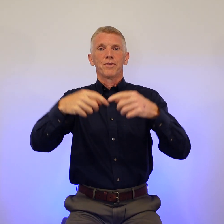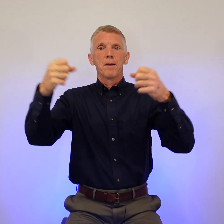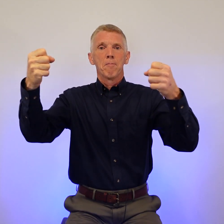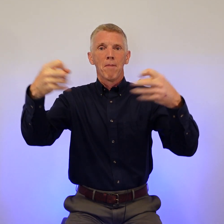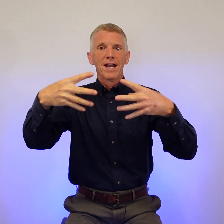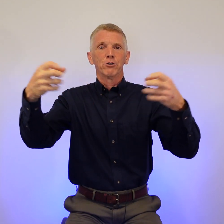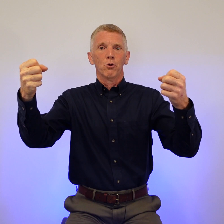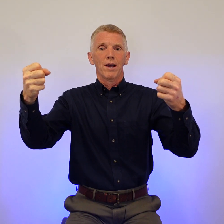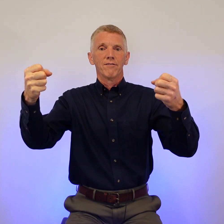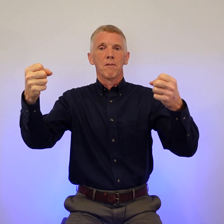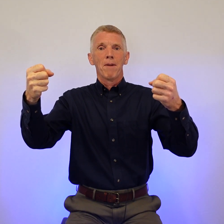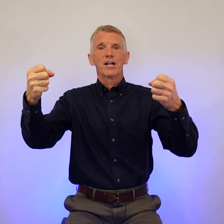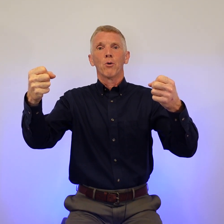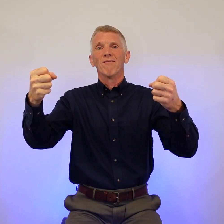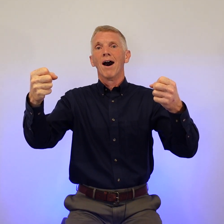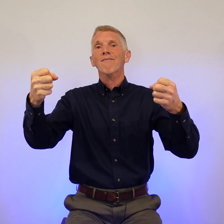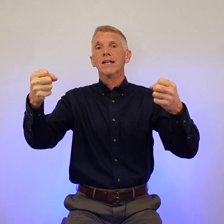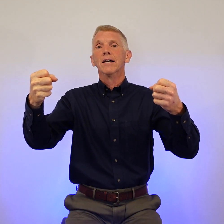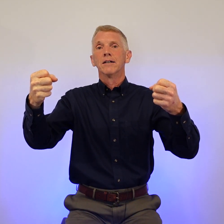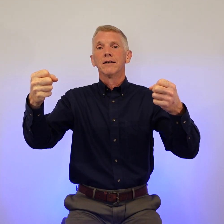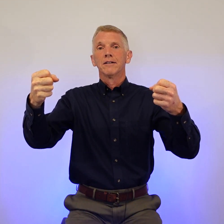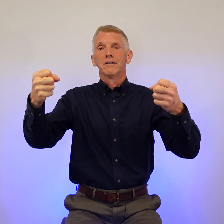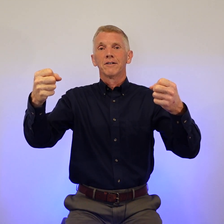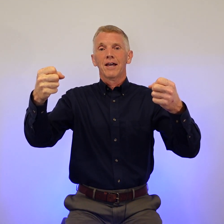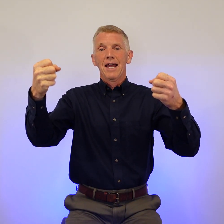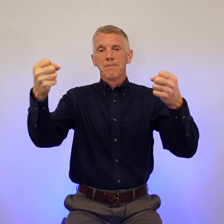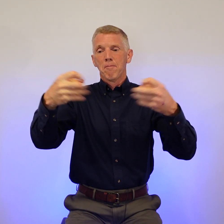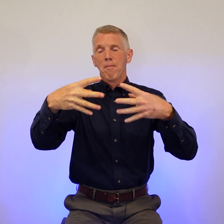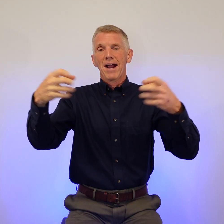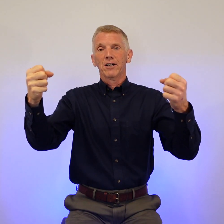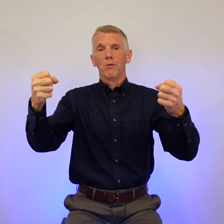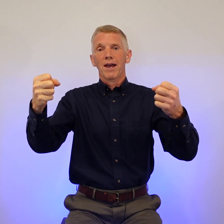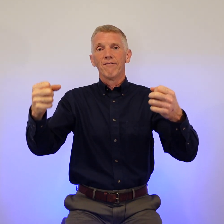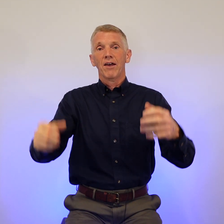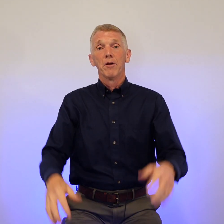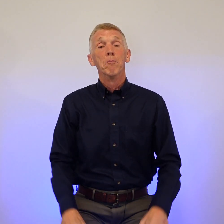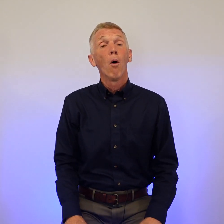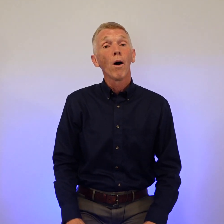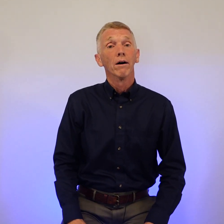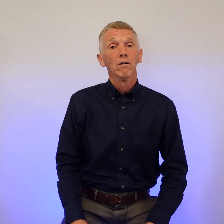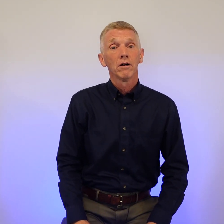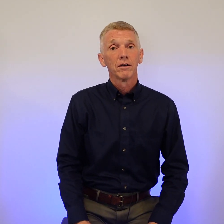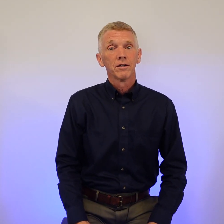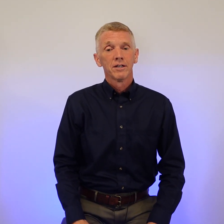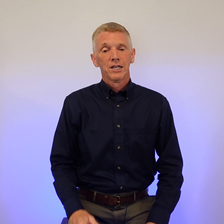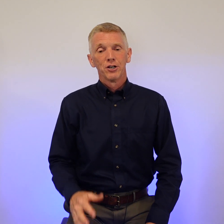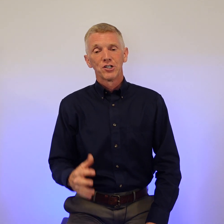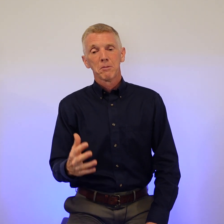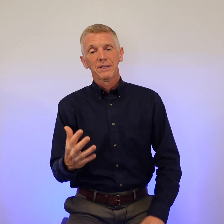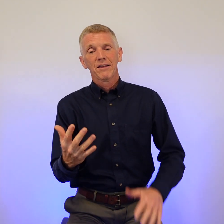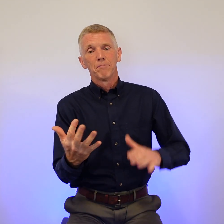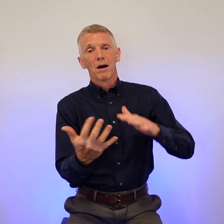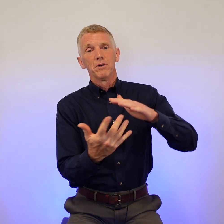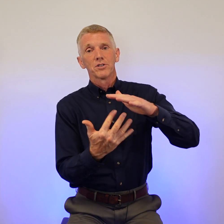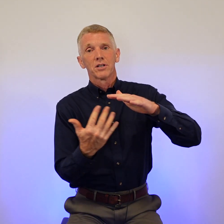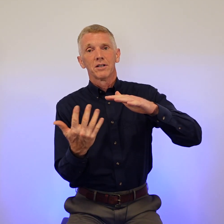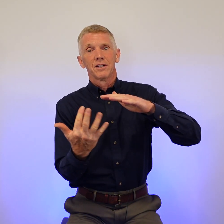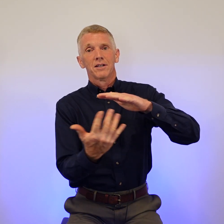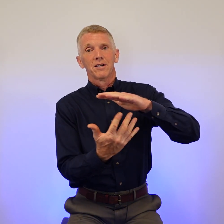a microwave oven. Okay, microwave, and then boil, you're simulating the bubbles.